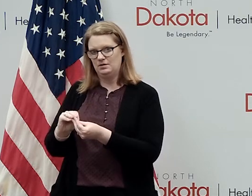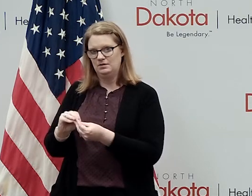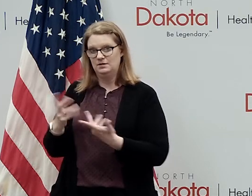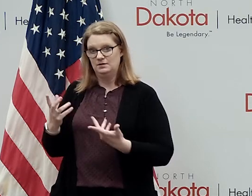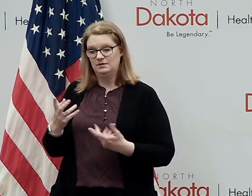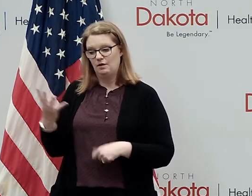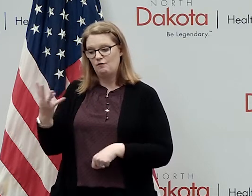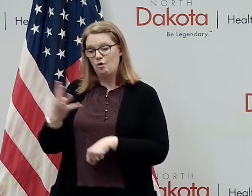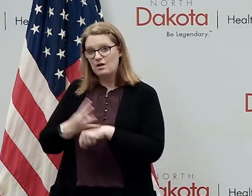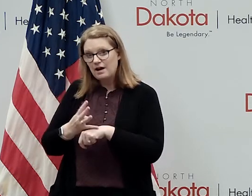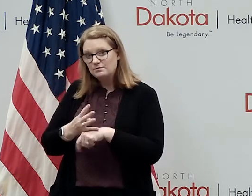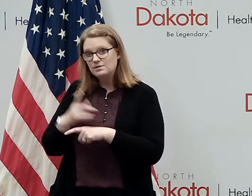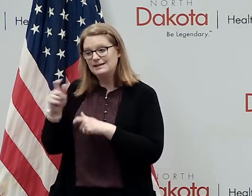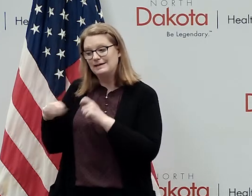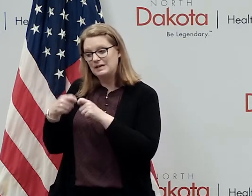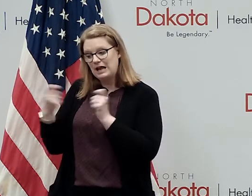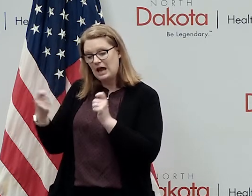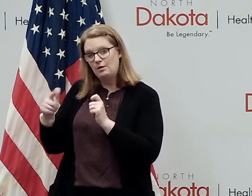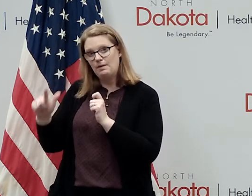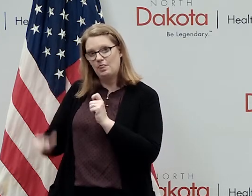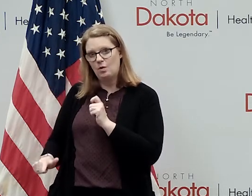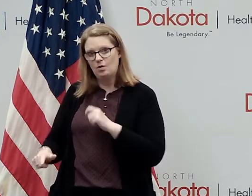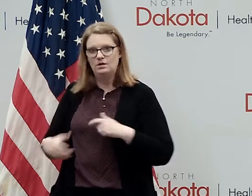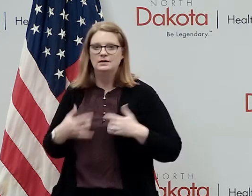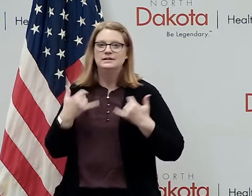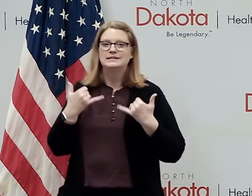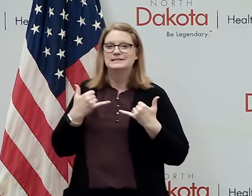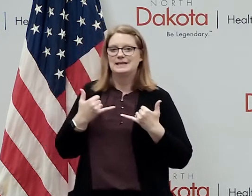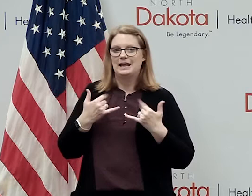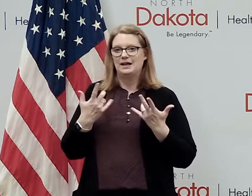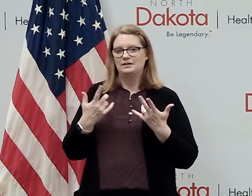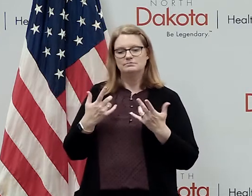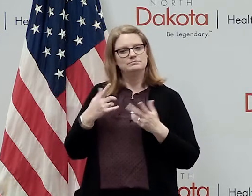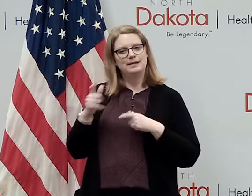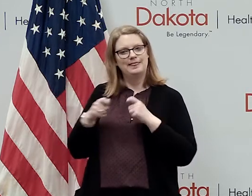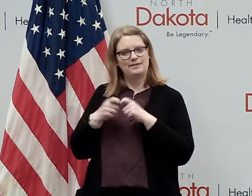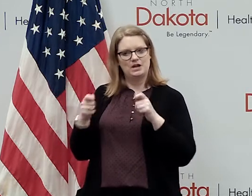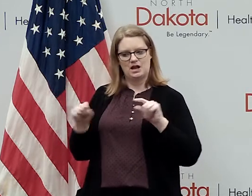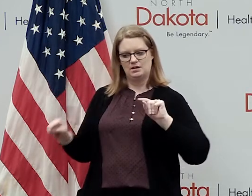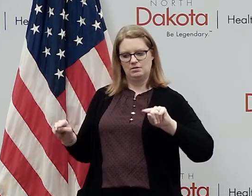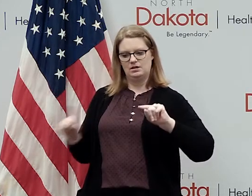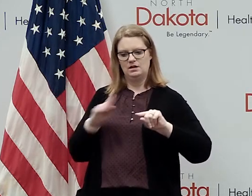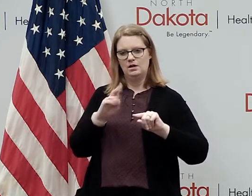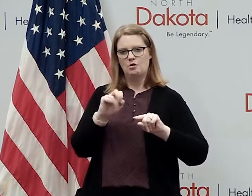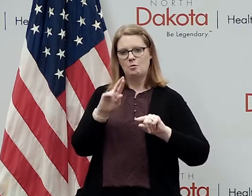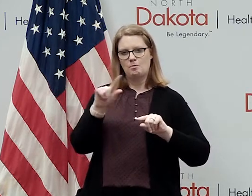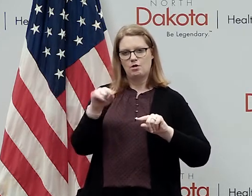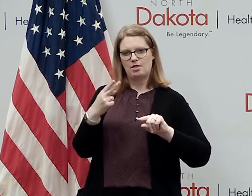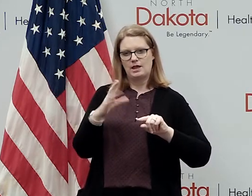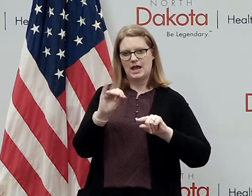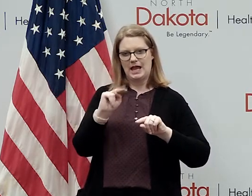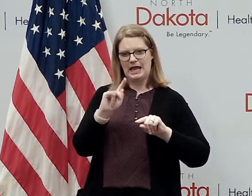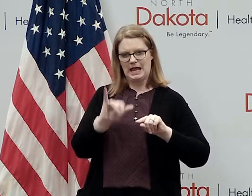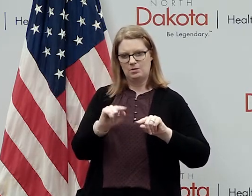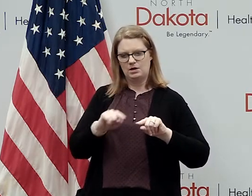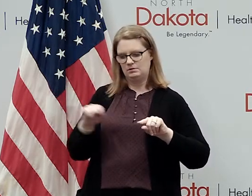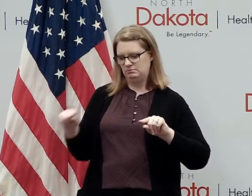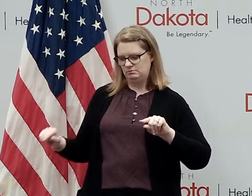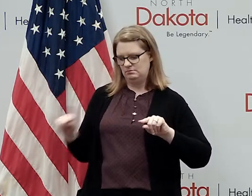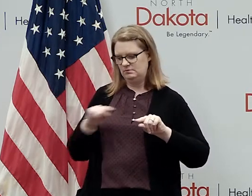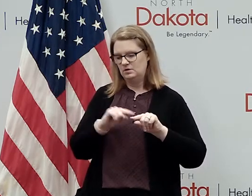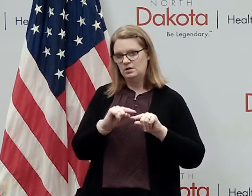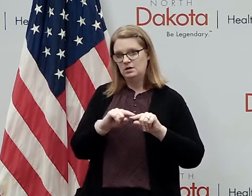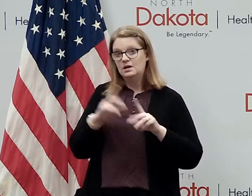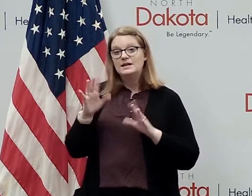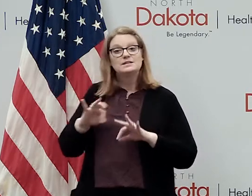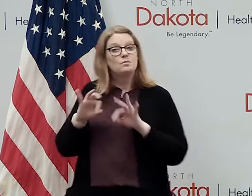4 times when they've either tied or been lower, today being one of those ones that they have tied. It's important to see that the numbers in